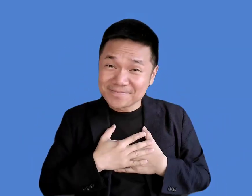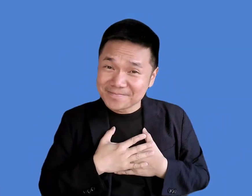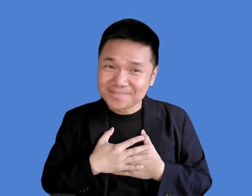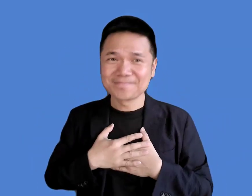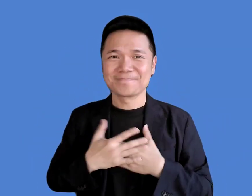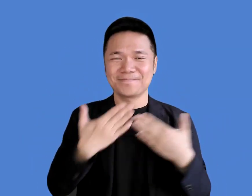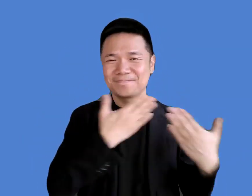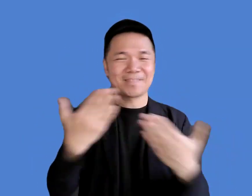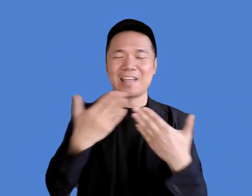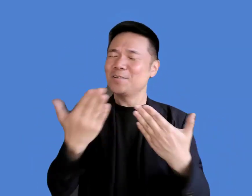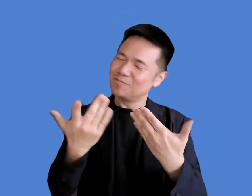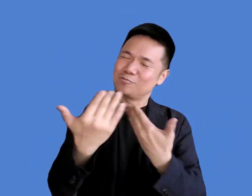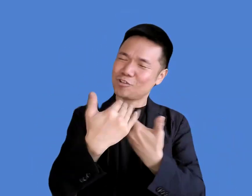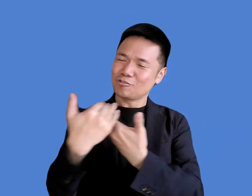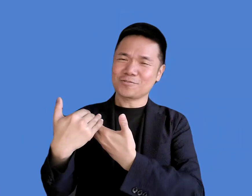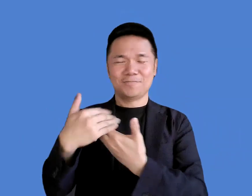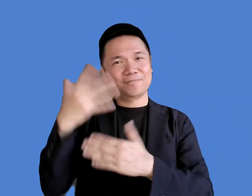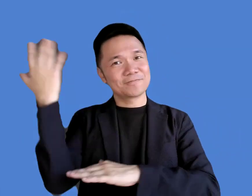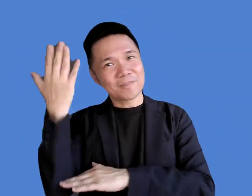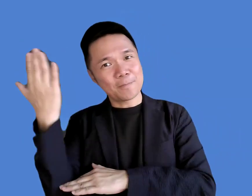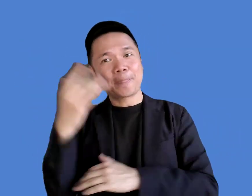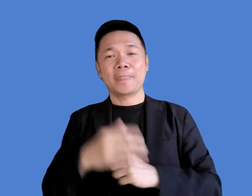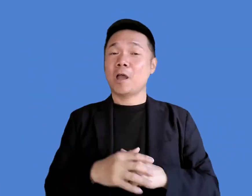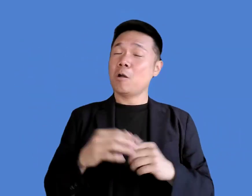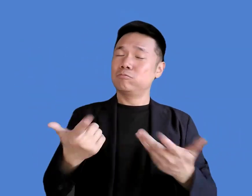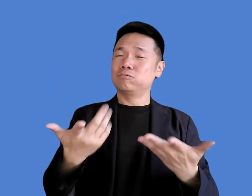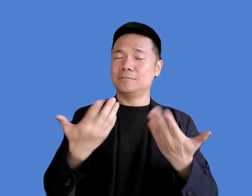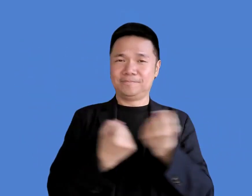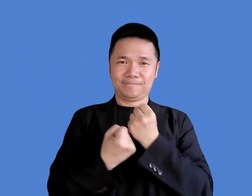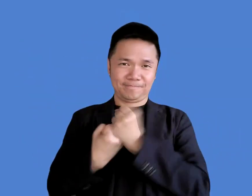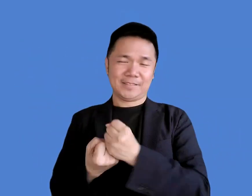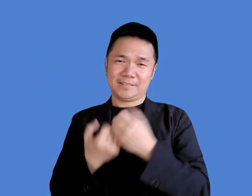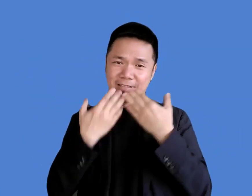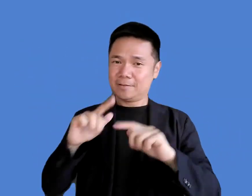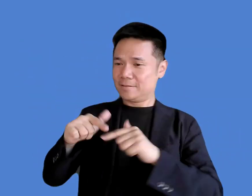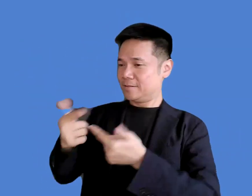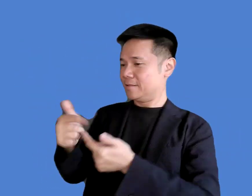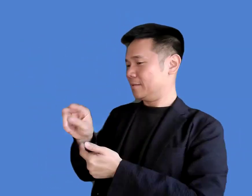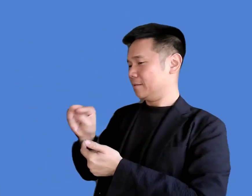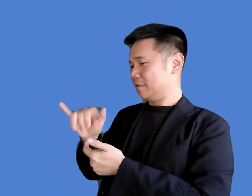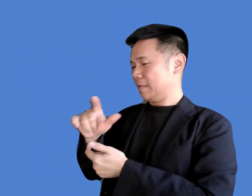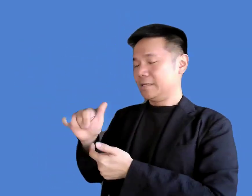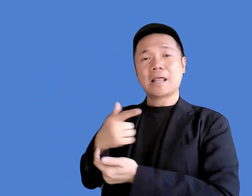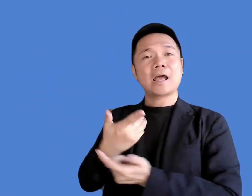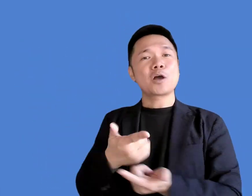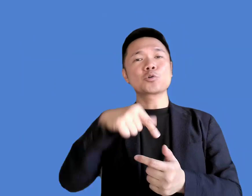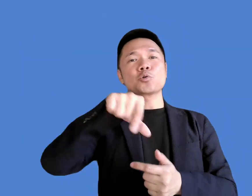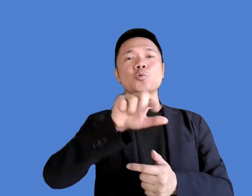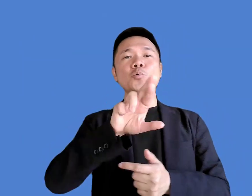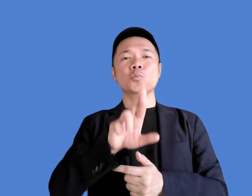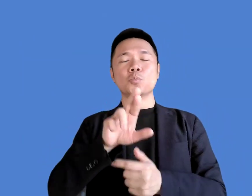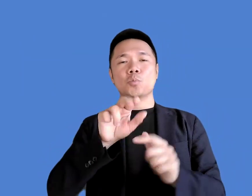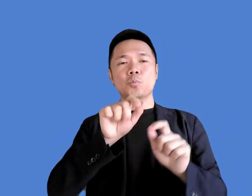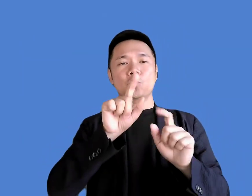and willingness to participate and partner with us. Thank you so much. Back to Amy to run the question and answer session and